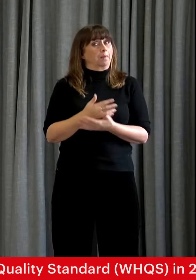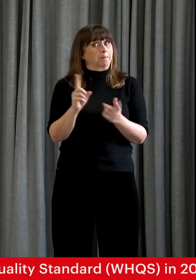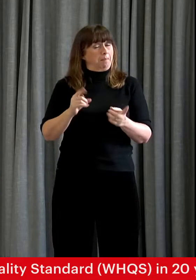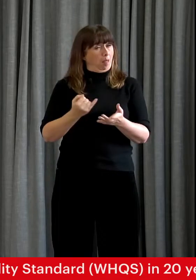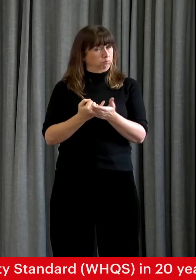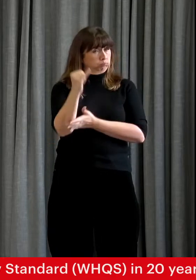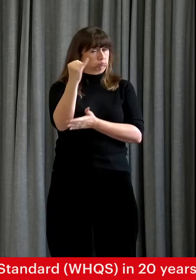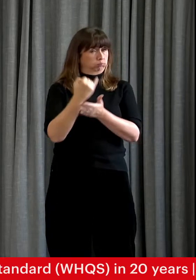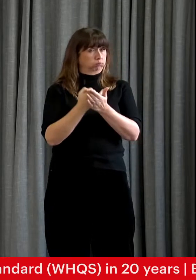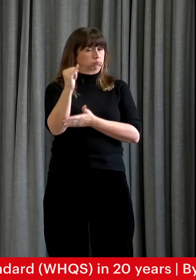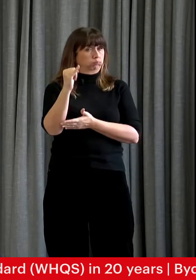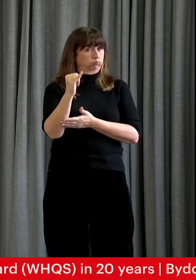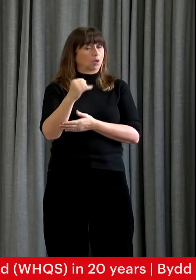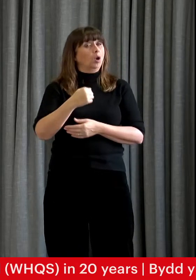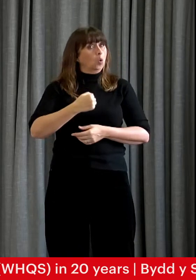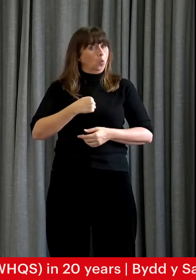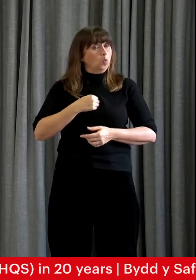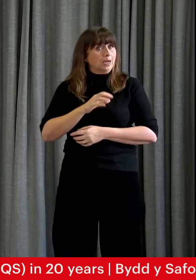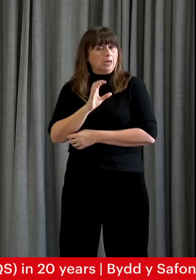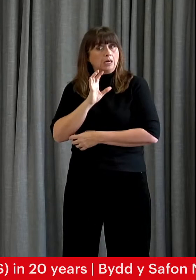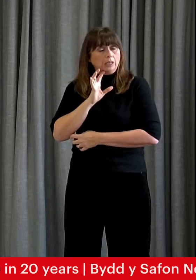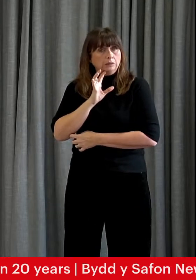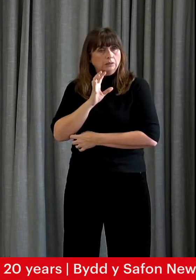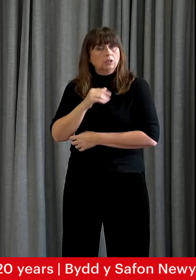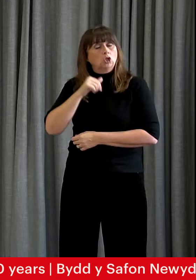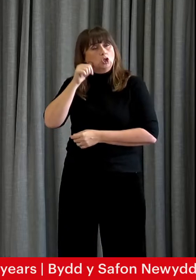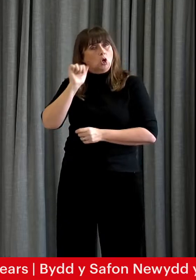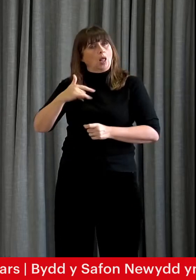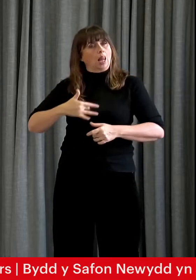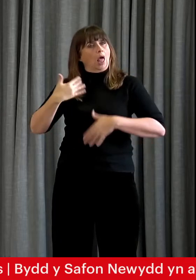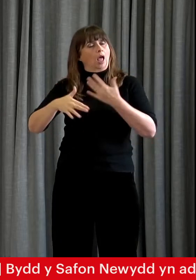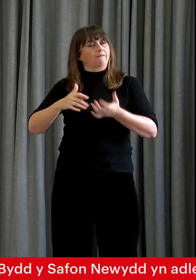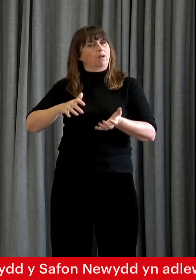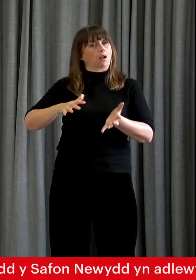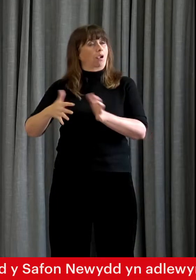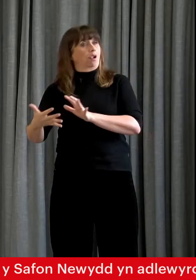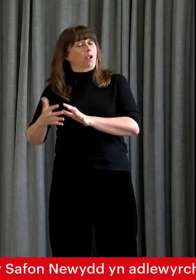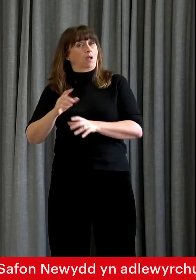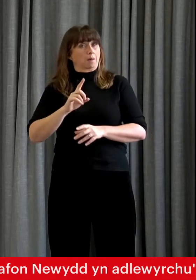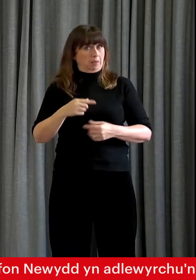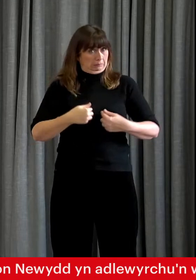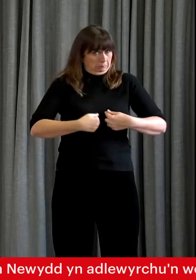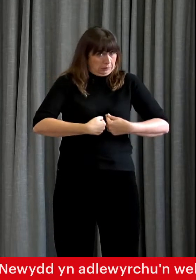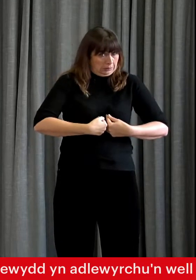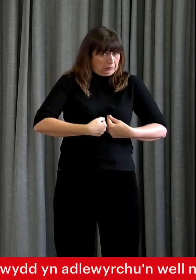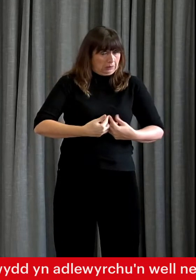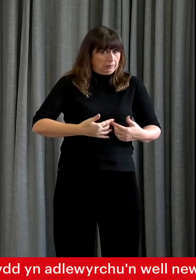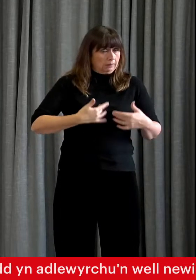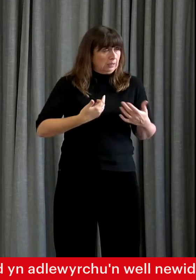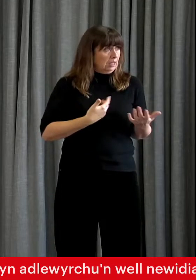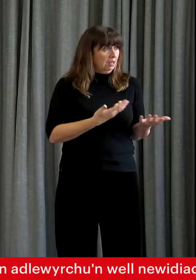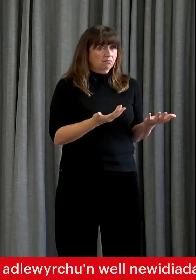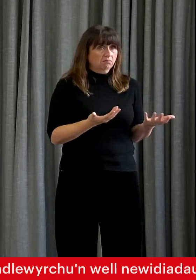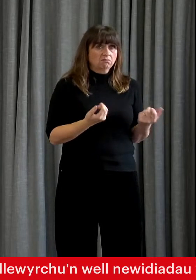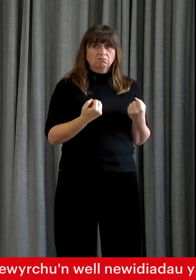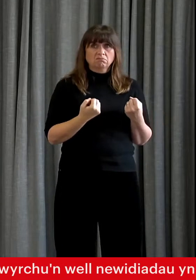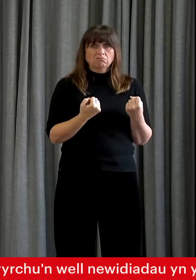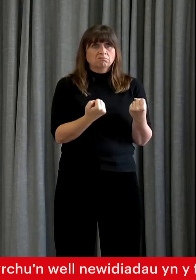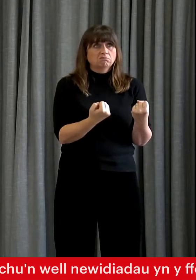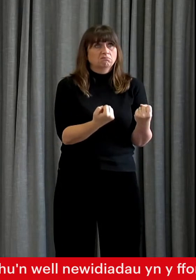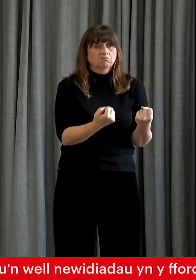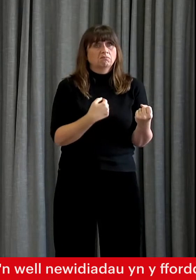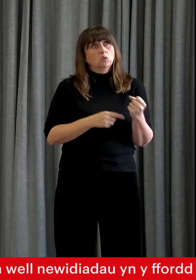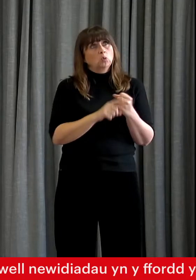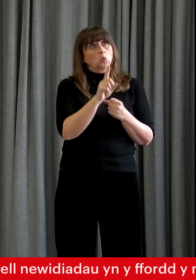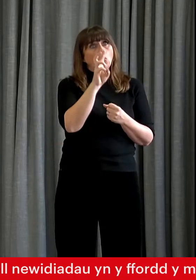seriously. People are very concerned about the changes to their way of life. But so far, I have to say, from my own experience, it makes little difference. So I drove all the way